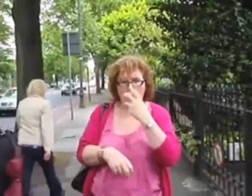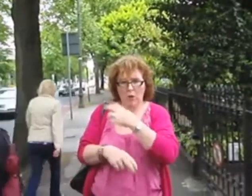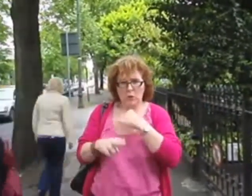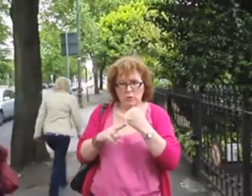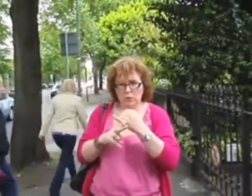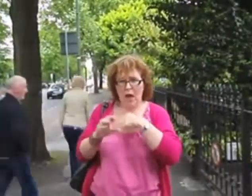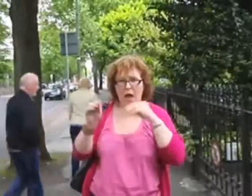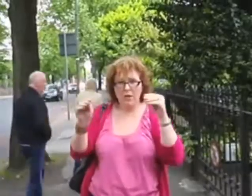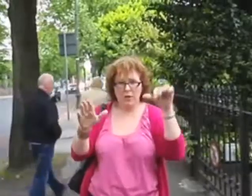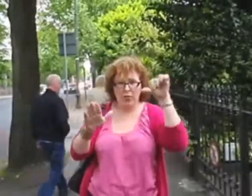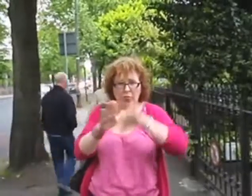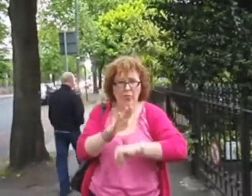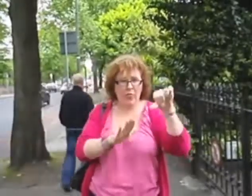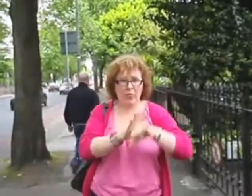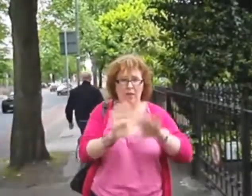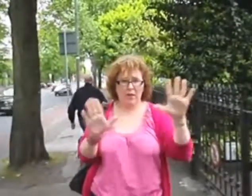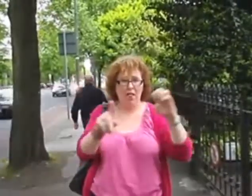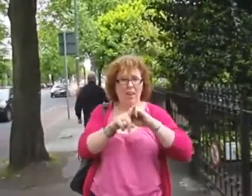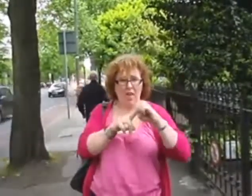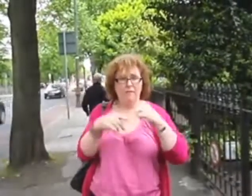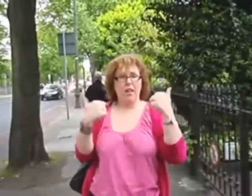Will be somebody here on the first year inside.